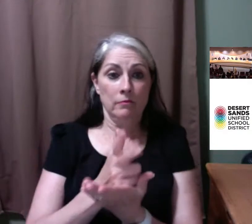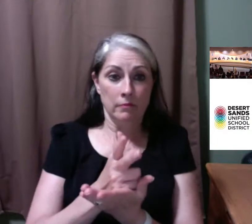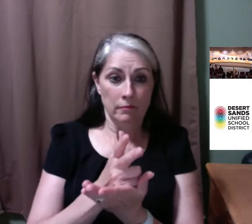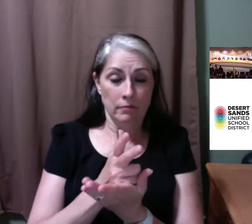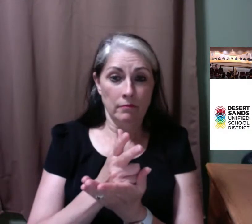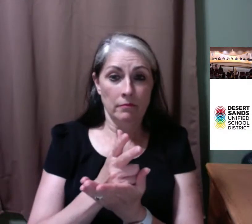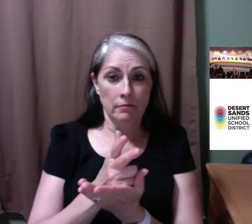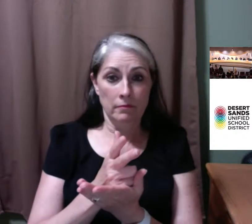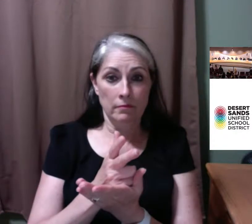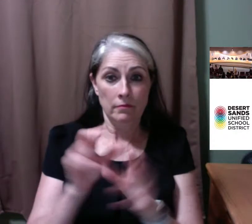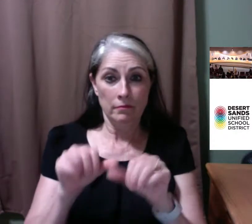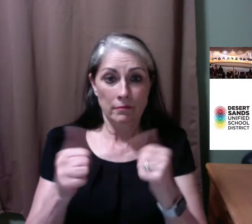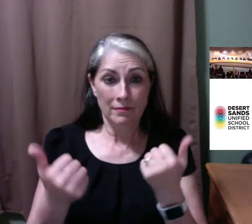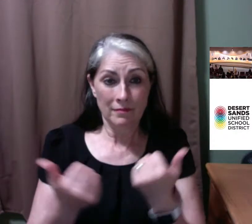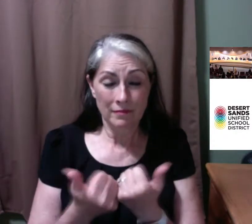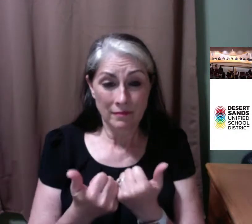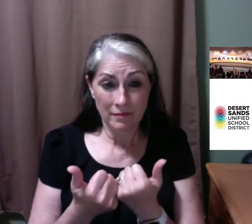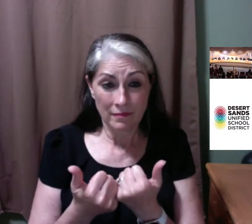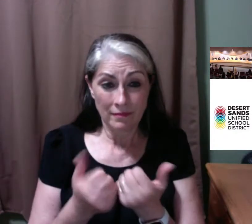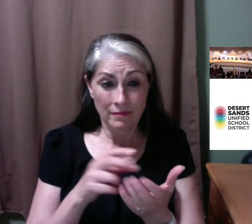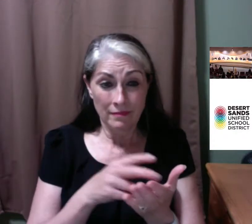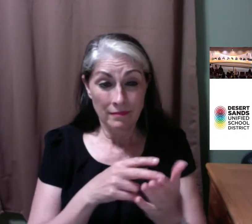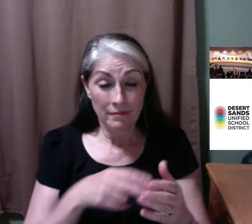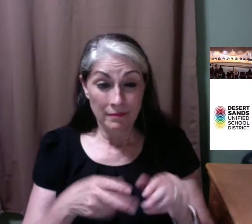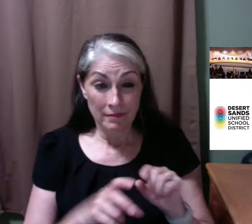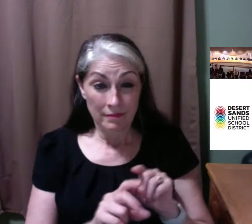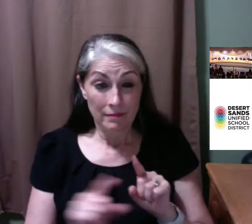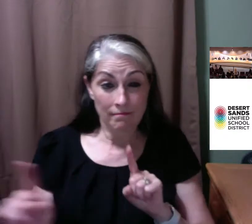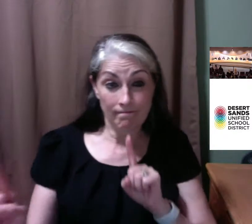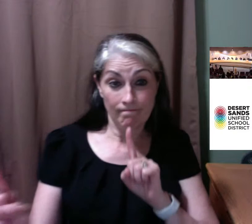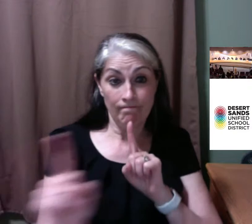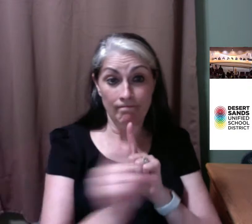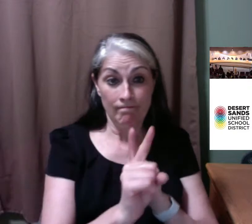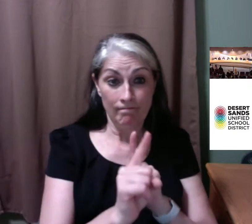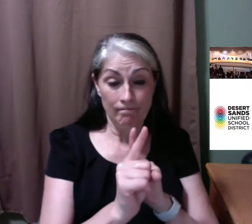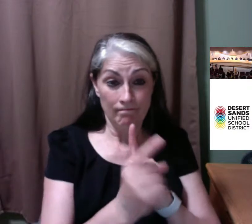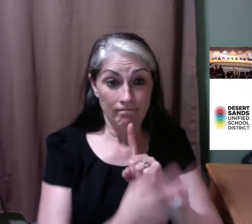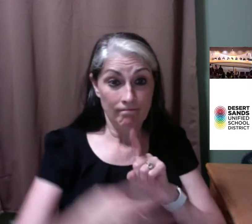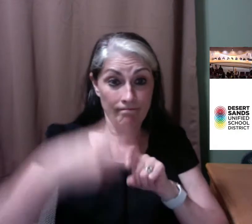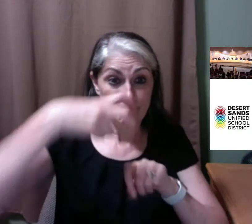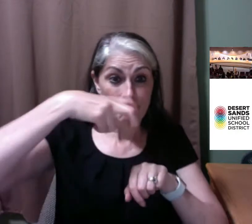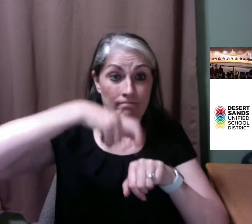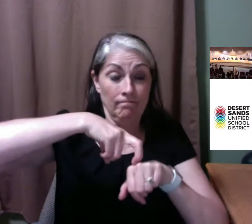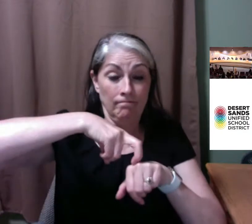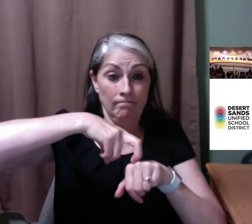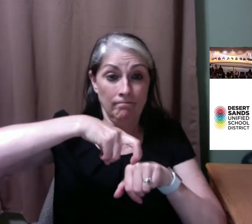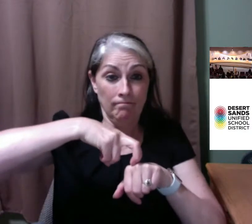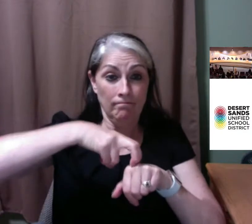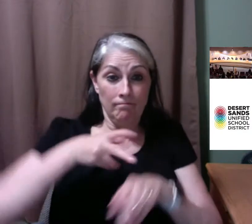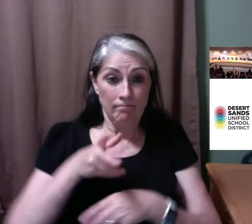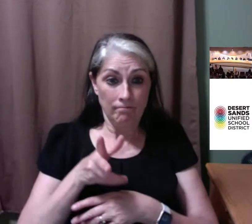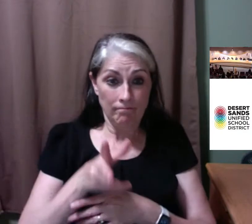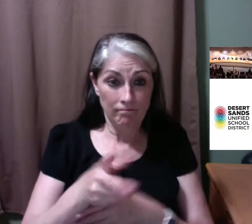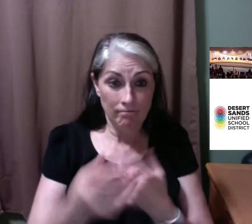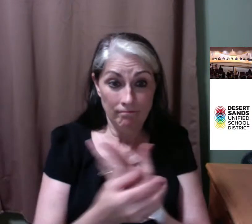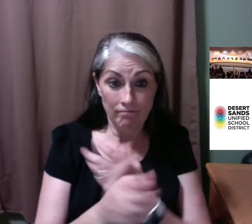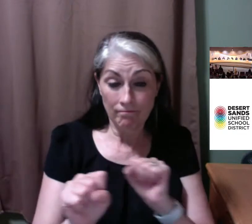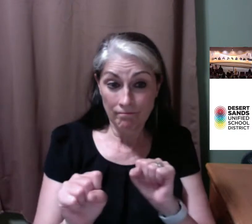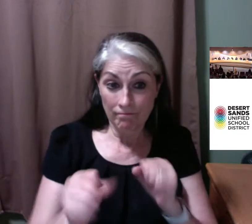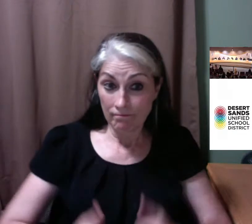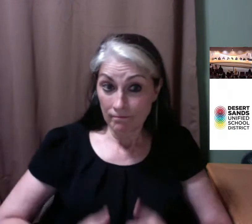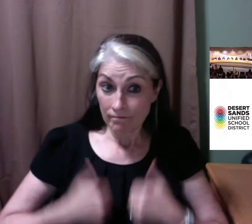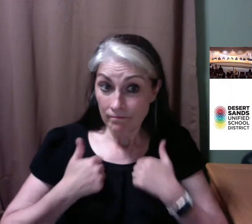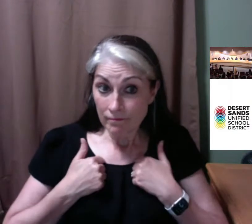Agent Ortega actually jumped in front and on top of a moving vehicle in order to save lives.